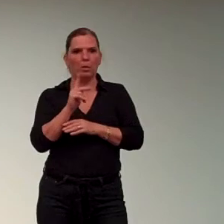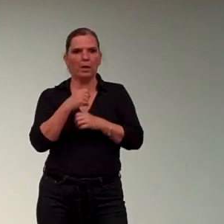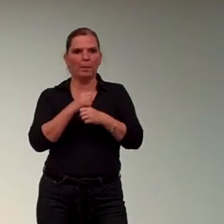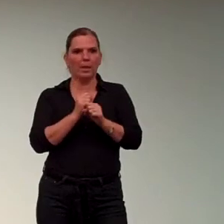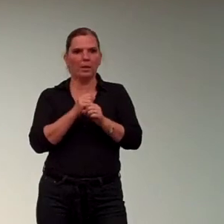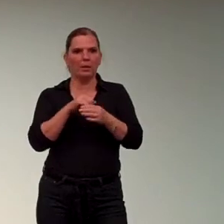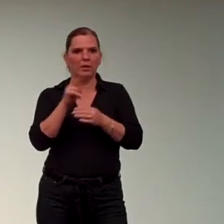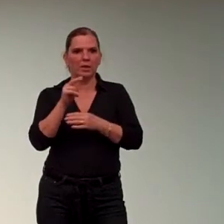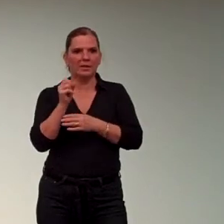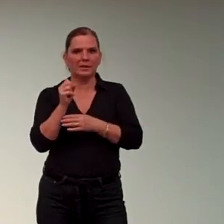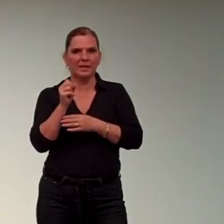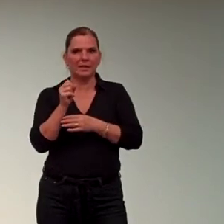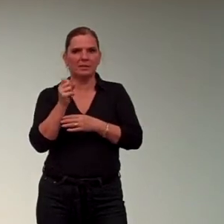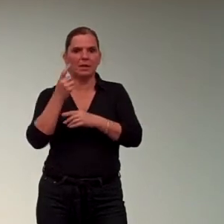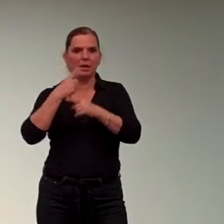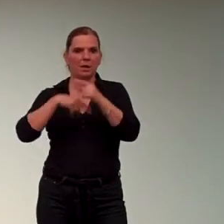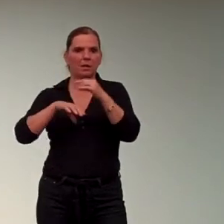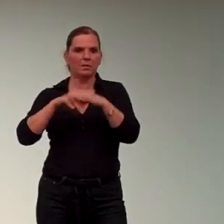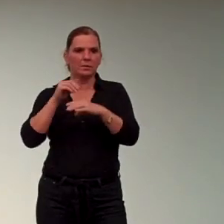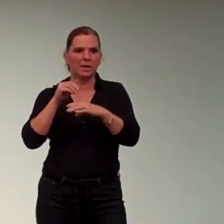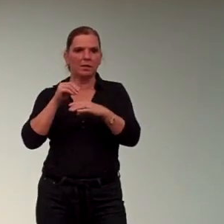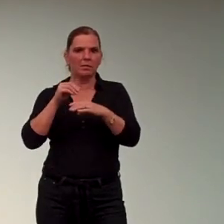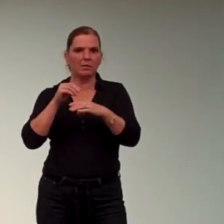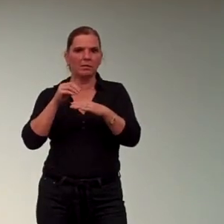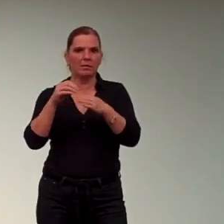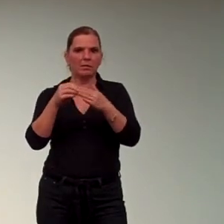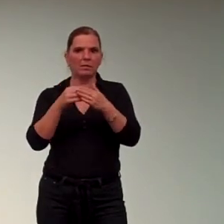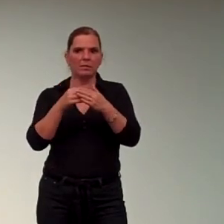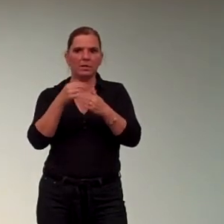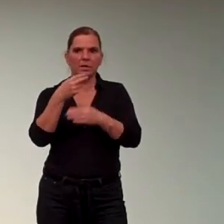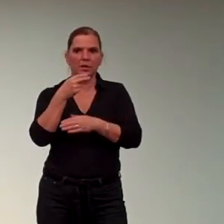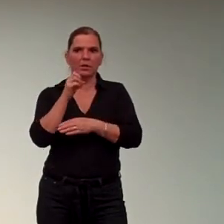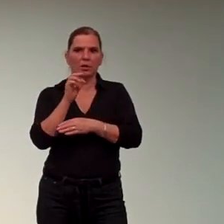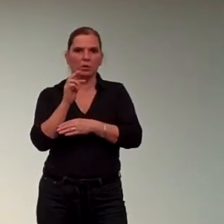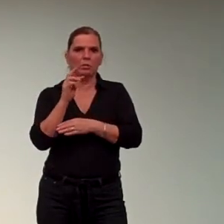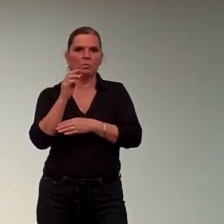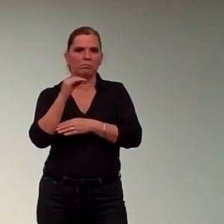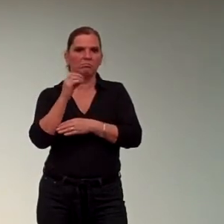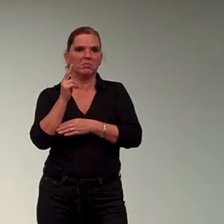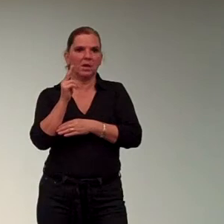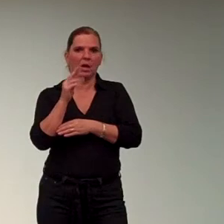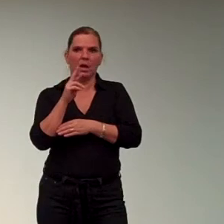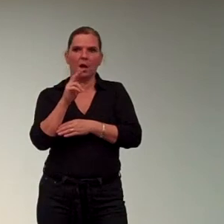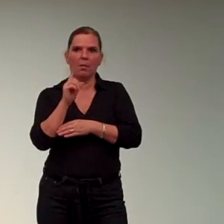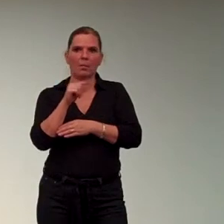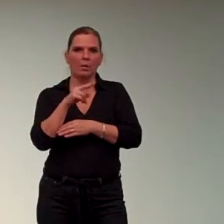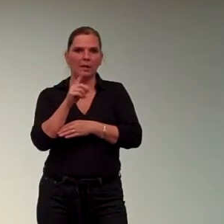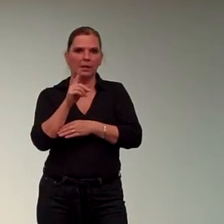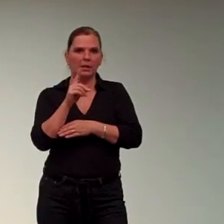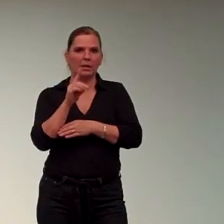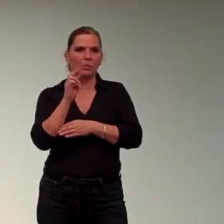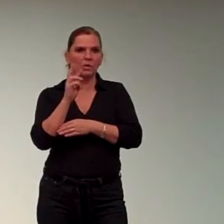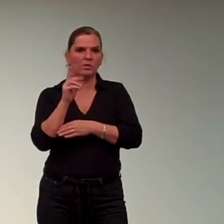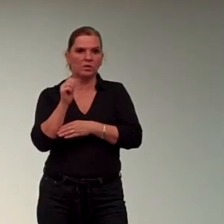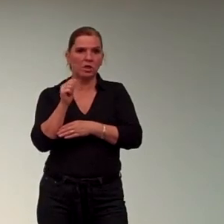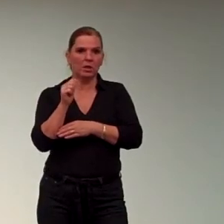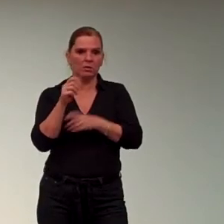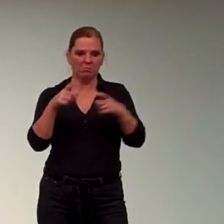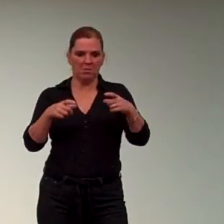manufacturers in the United States comes out of New Cumberland, West Virginia. And most of those bricks ended